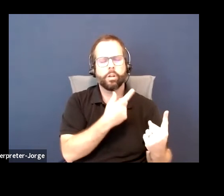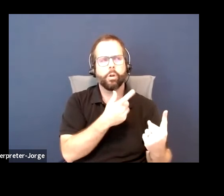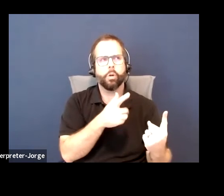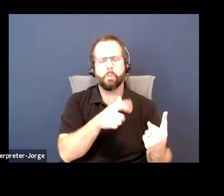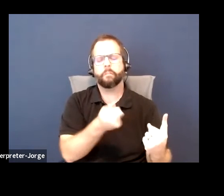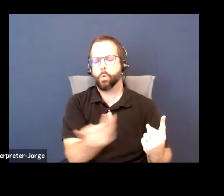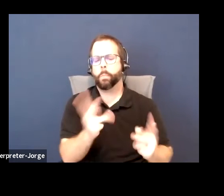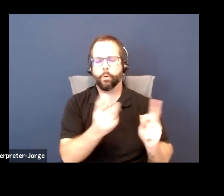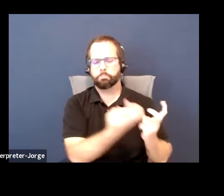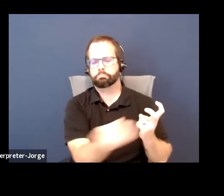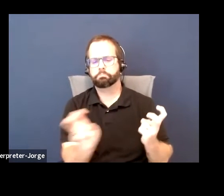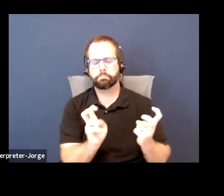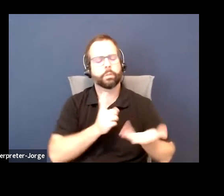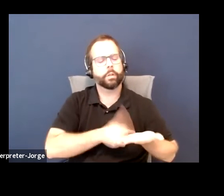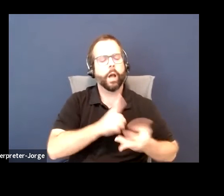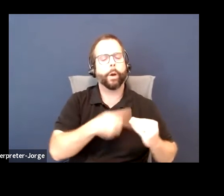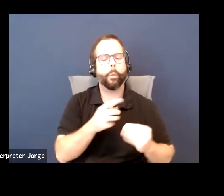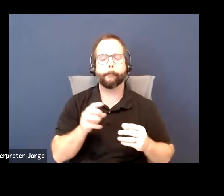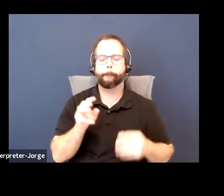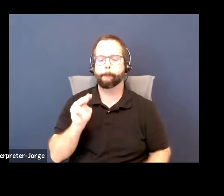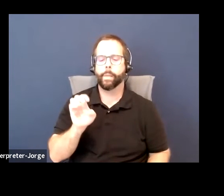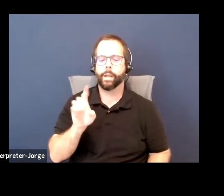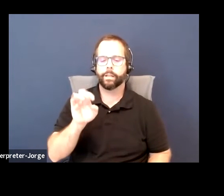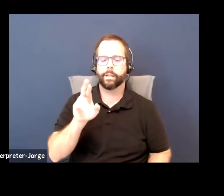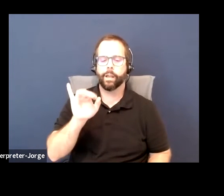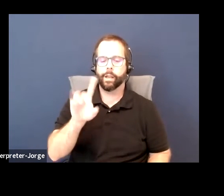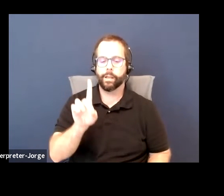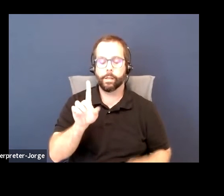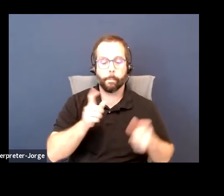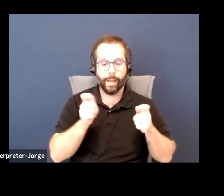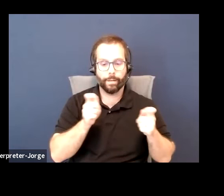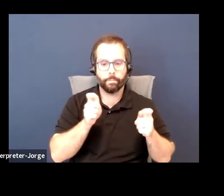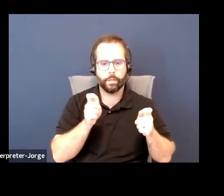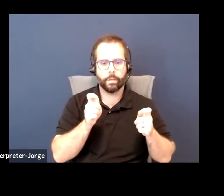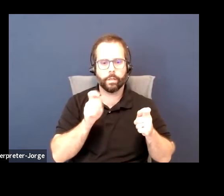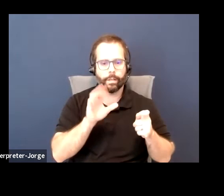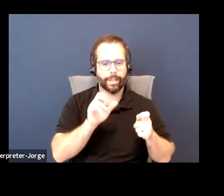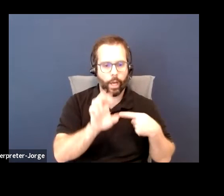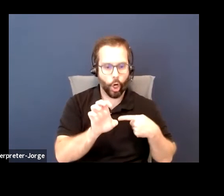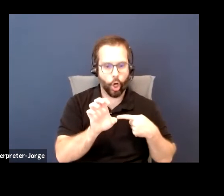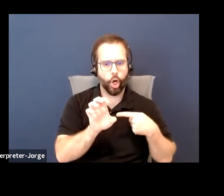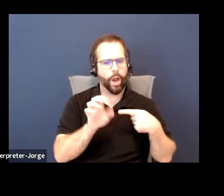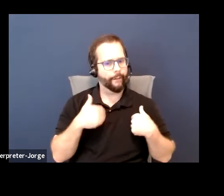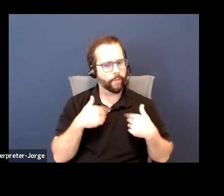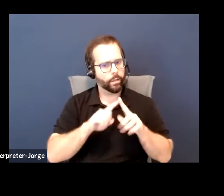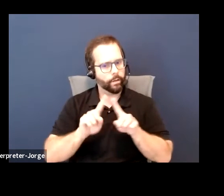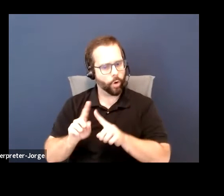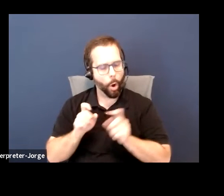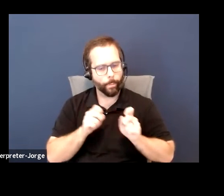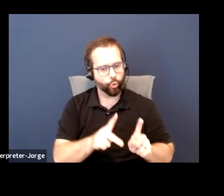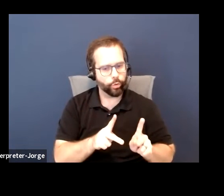managed care and the opportunities that are there for providing the necessary services to people